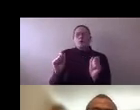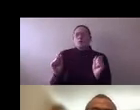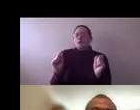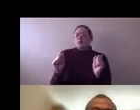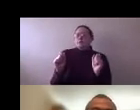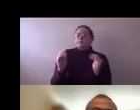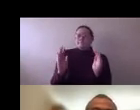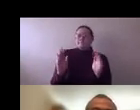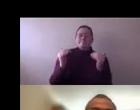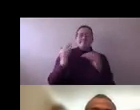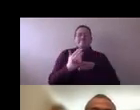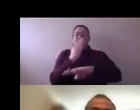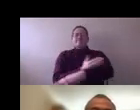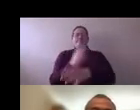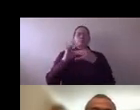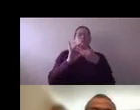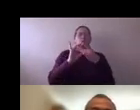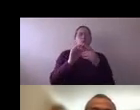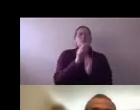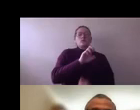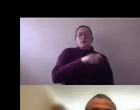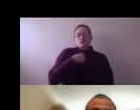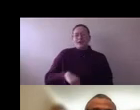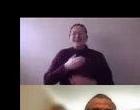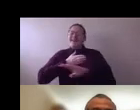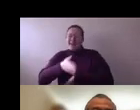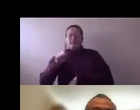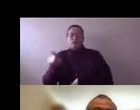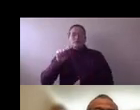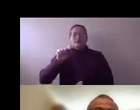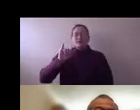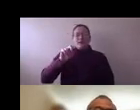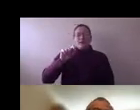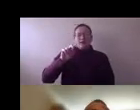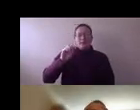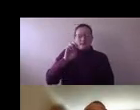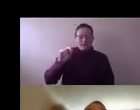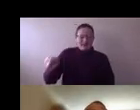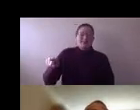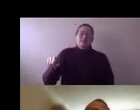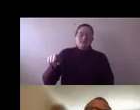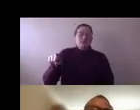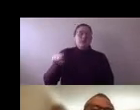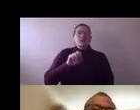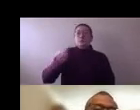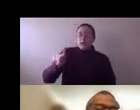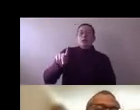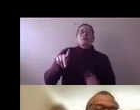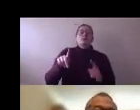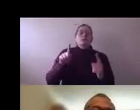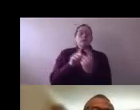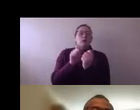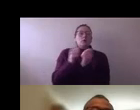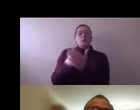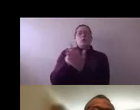improve the relations between US and China in the aftermath of the Tiananmen tragedy. So he went back and met with the new Chinese leader,